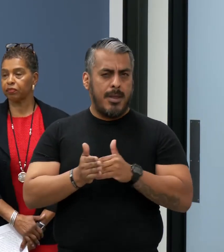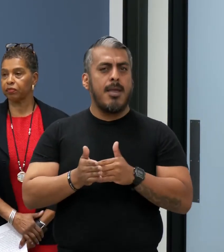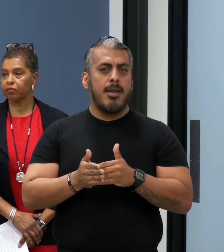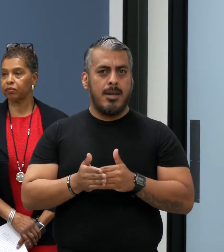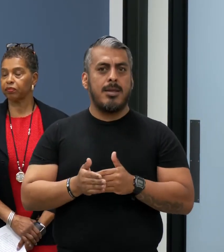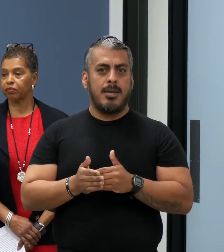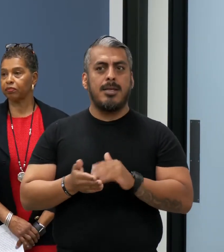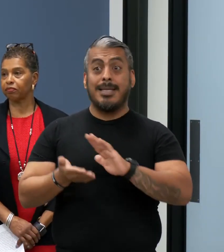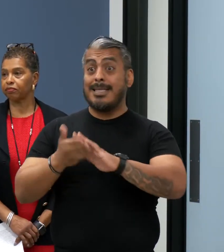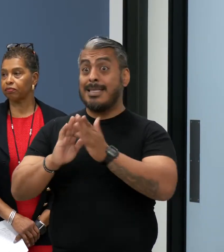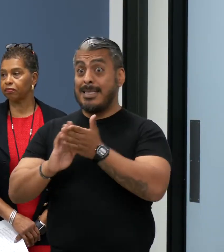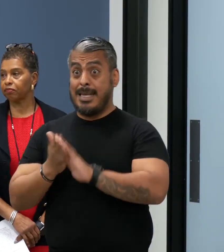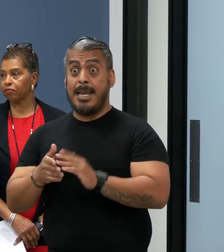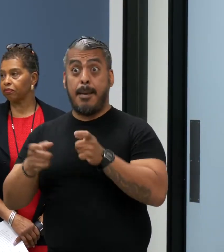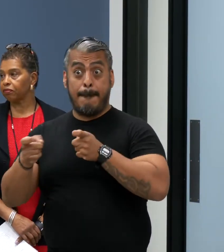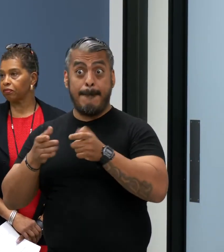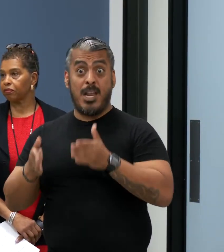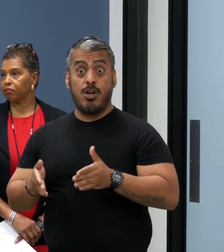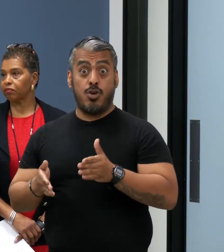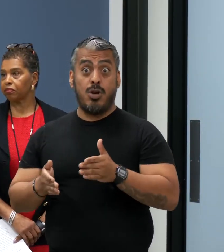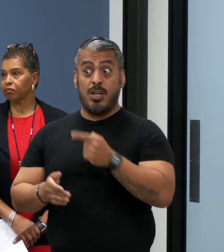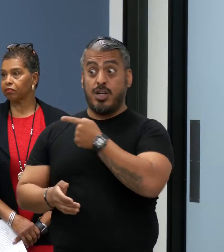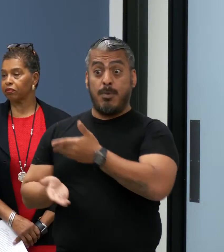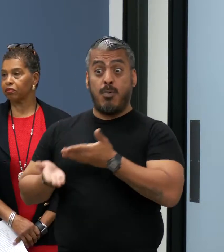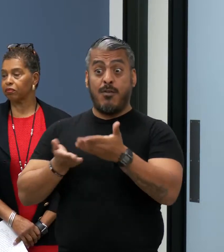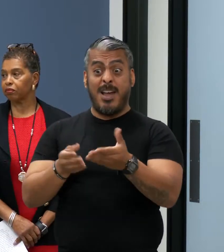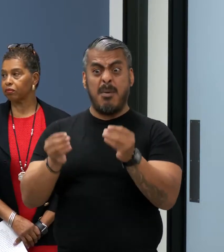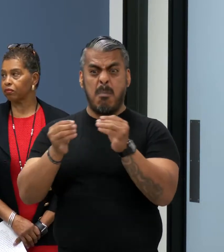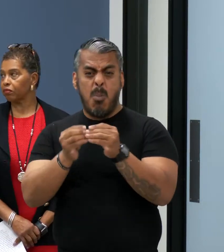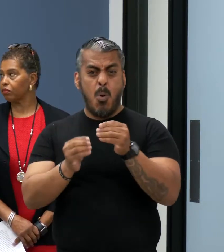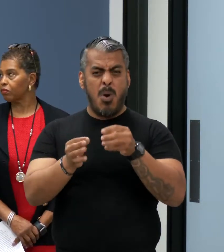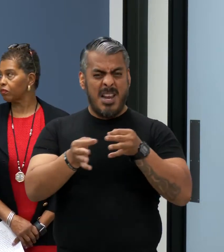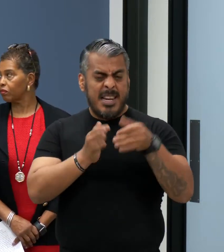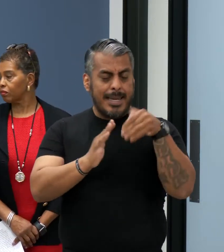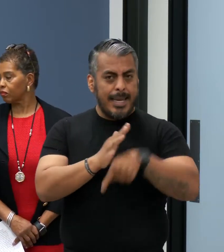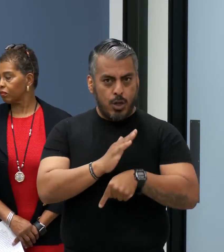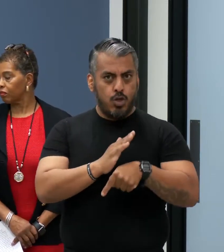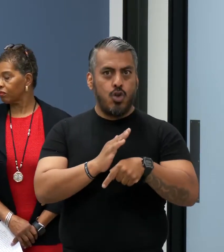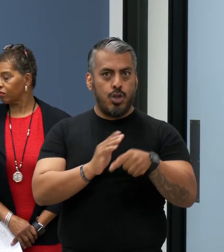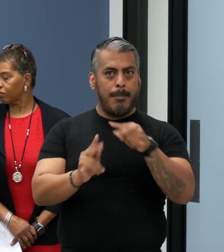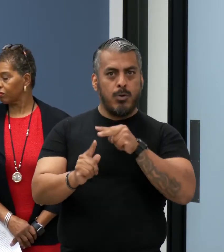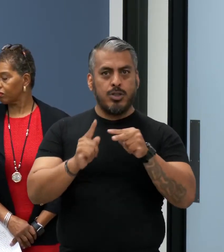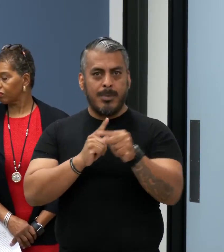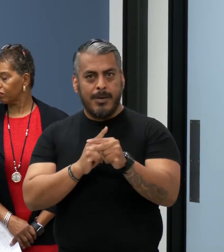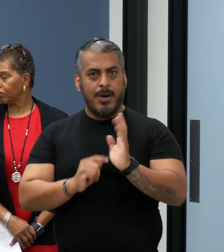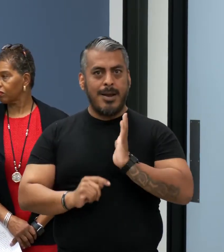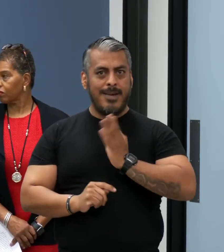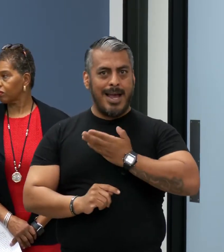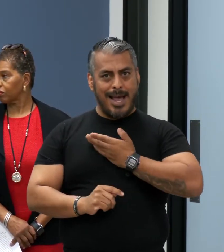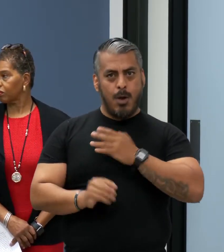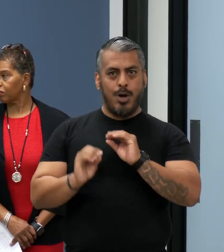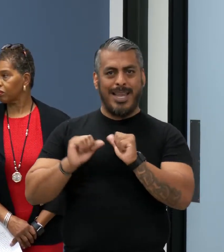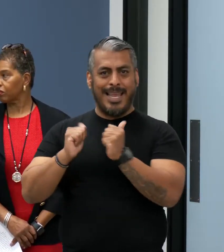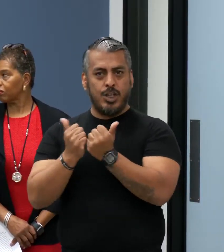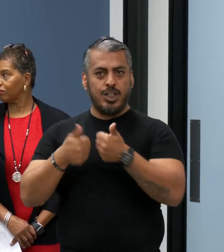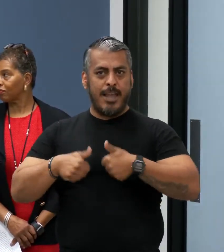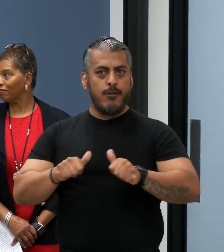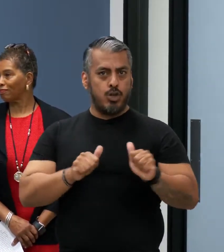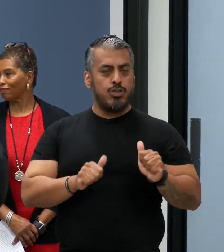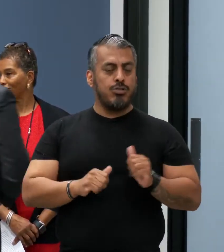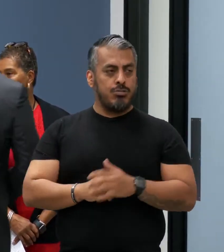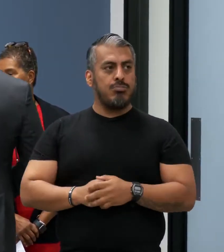City Manager Teresa Chandler, who will provide a more detailed perspective on our interdepartmental and interagency efforts.